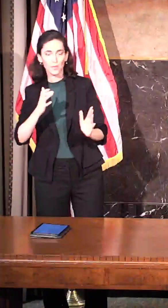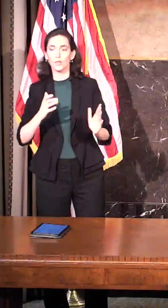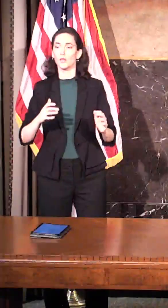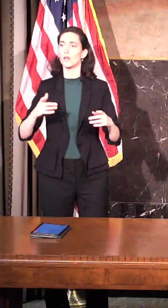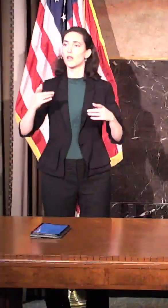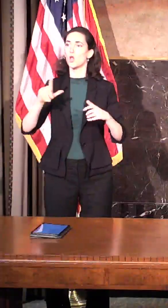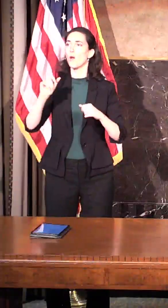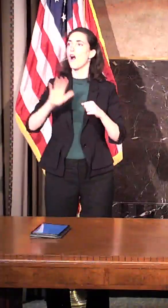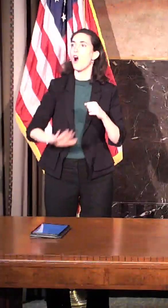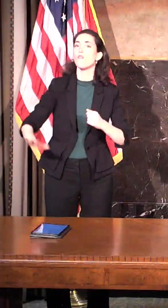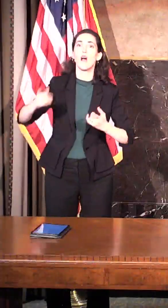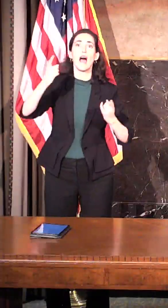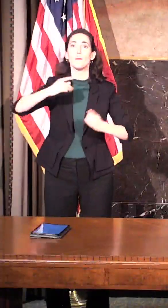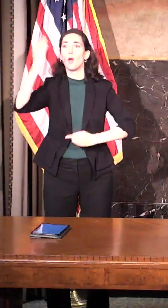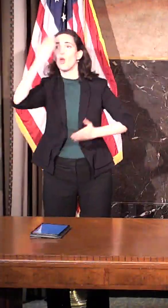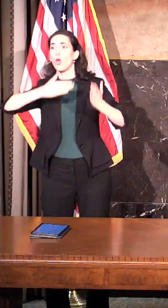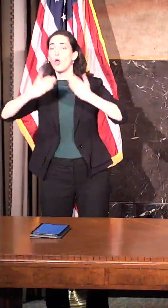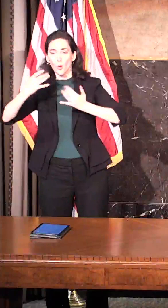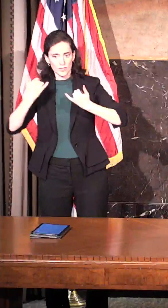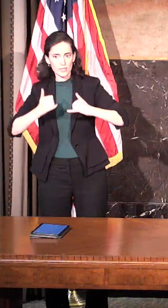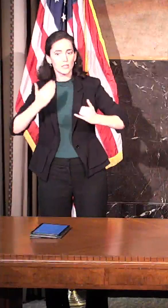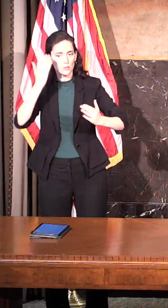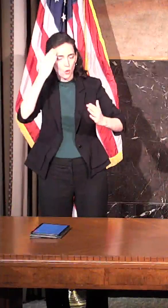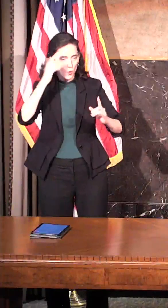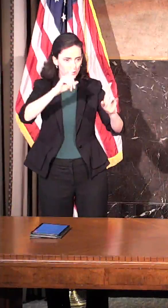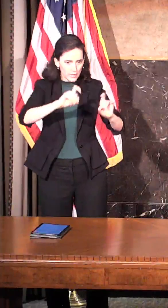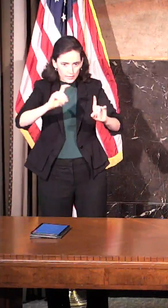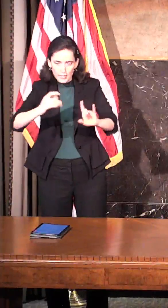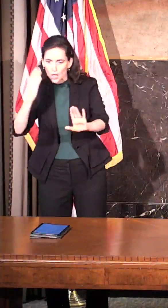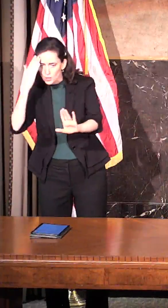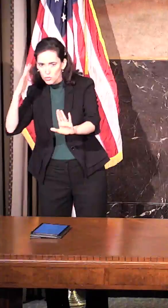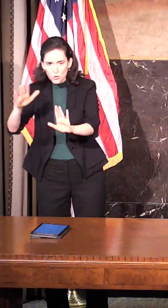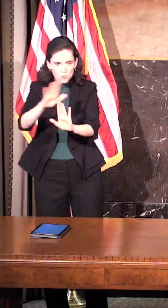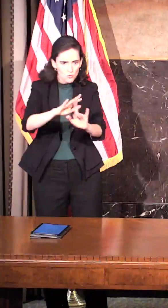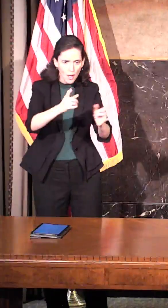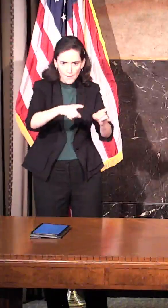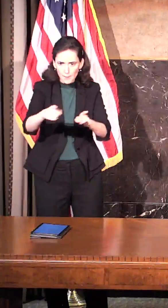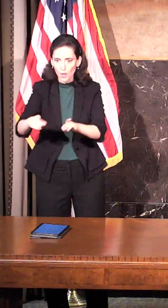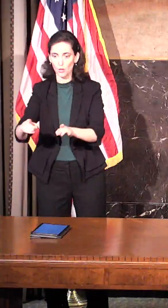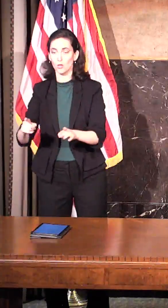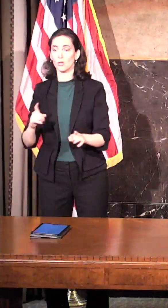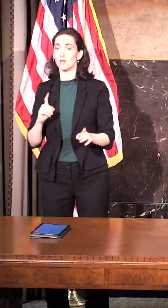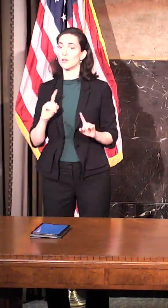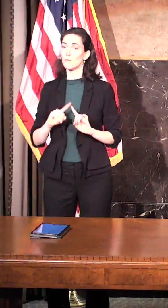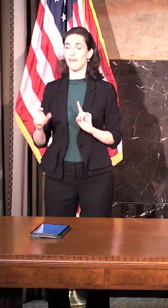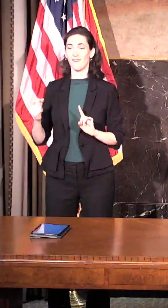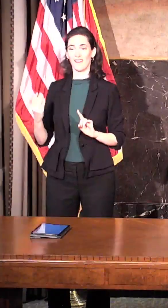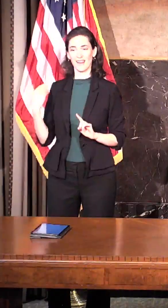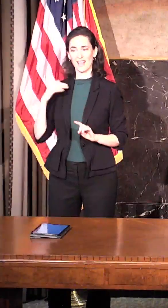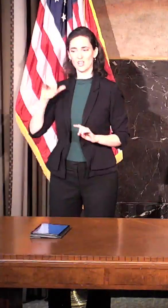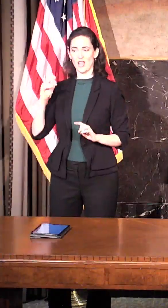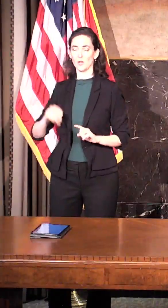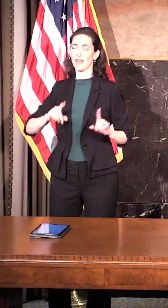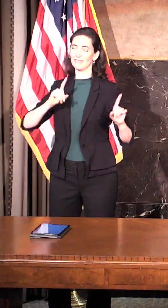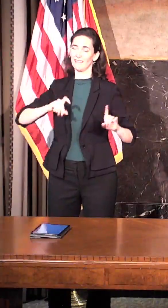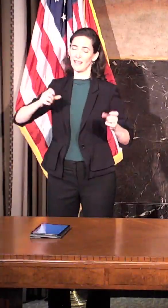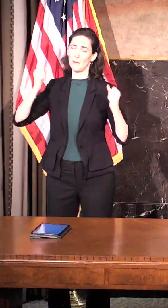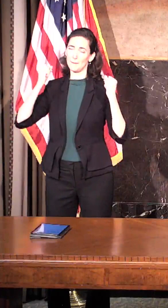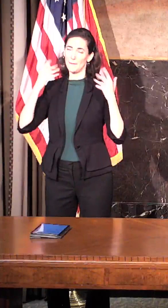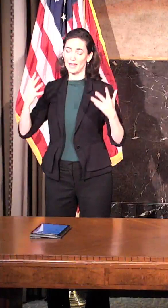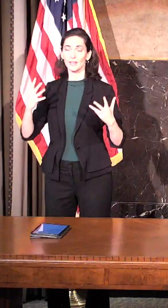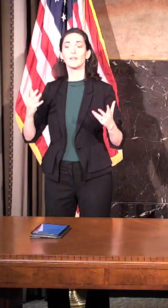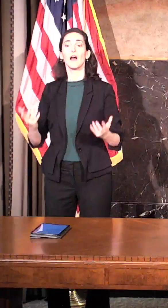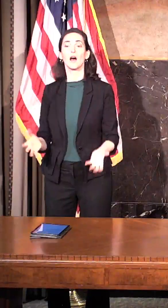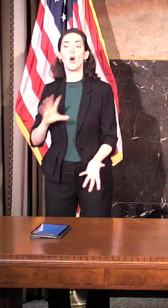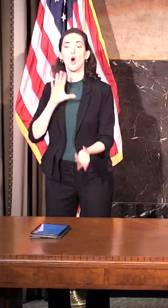that continues. But we won't get to the numbers we had in January when more than